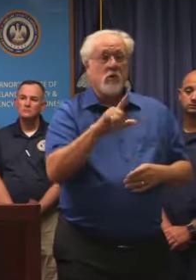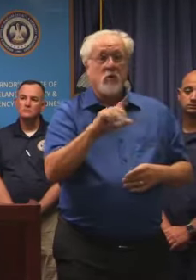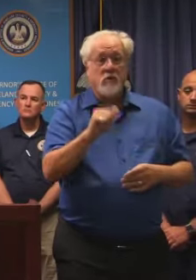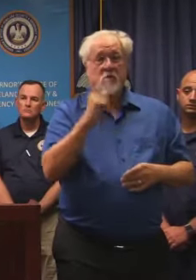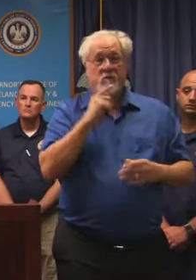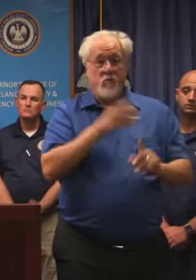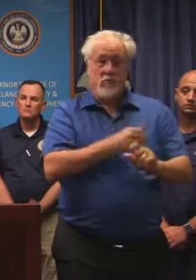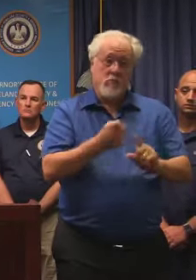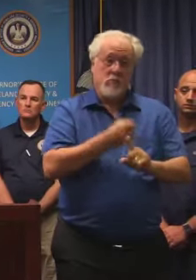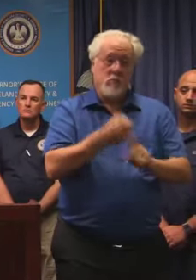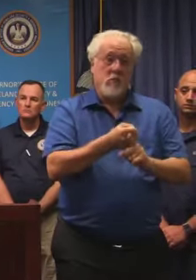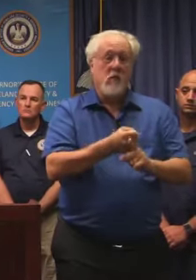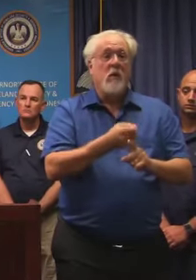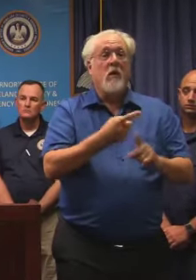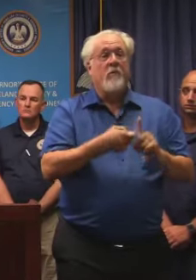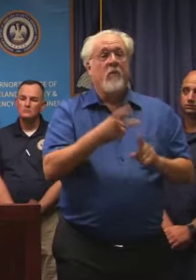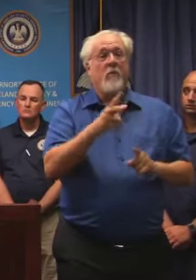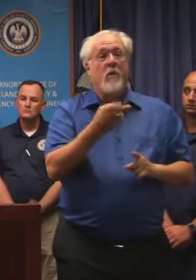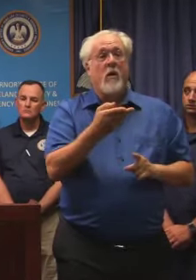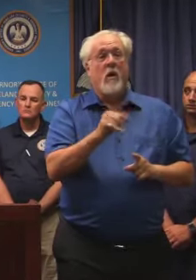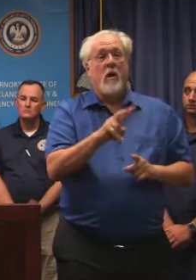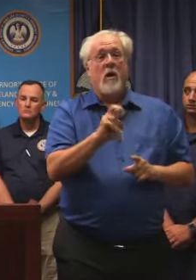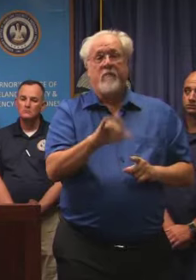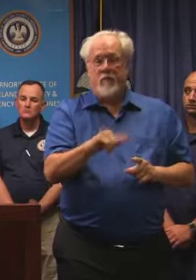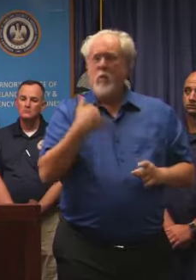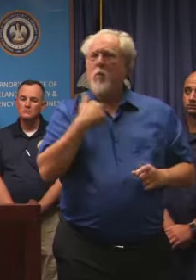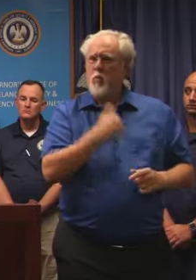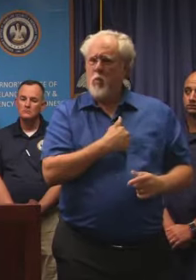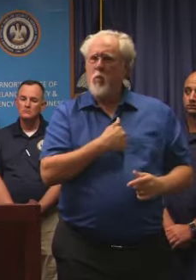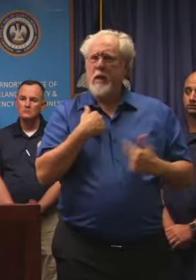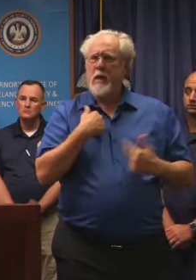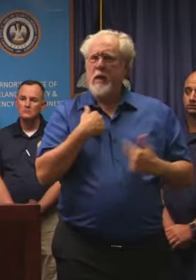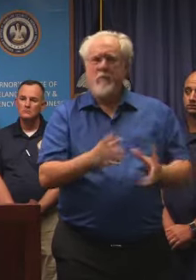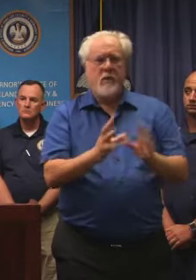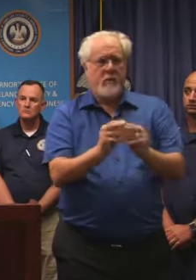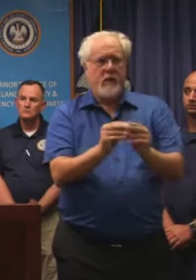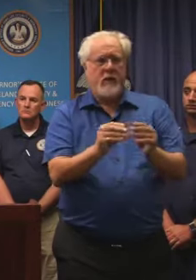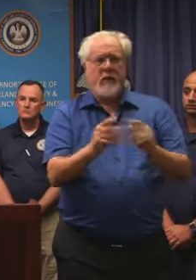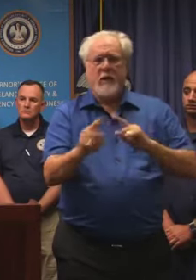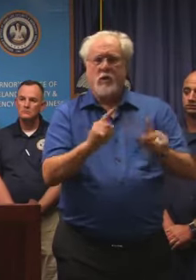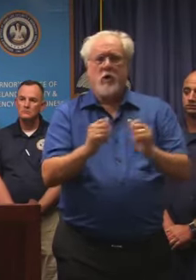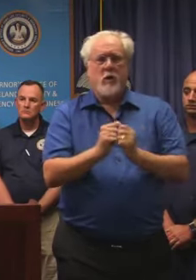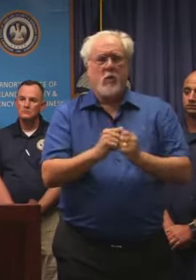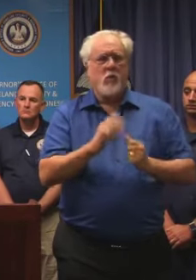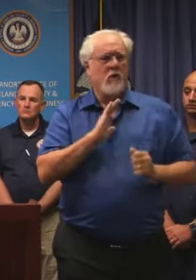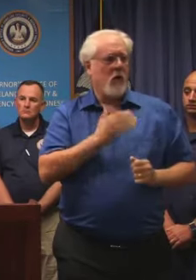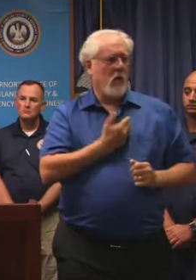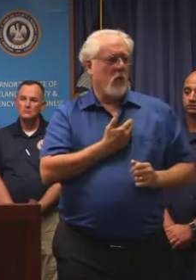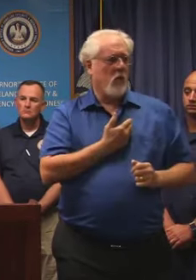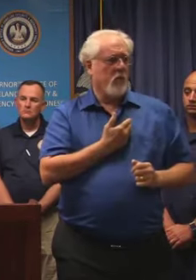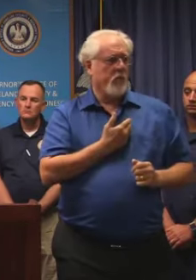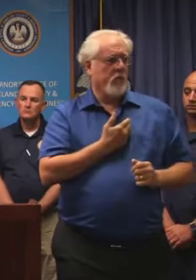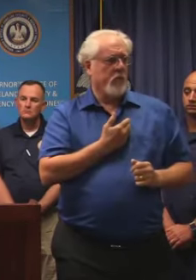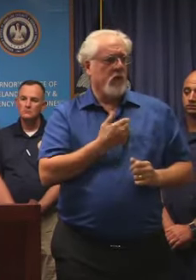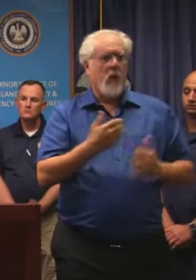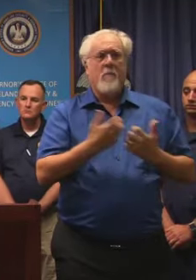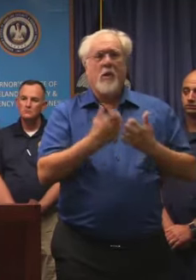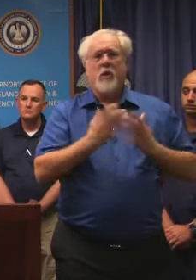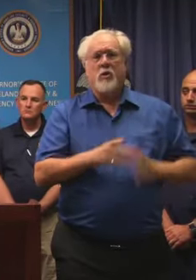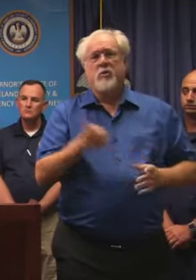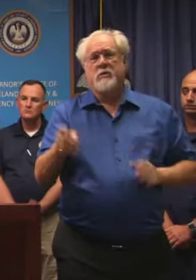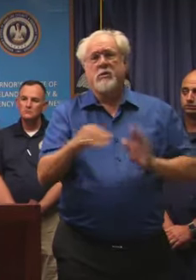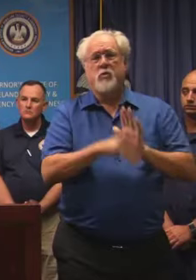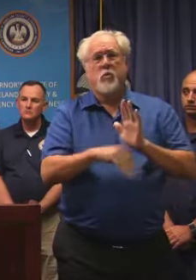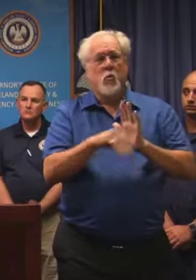for the direct impacts of Harvey, we have been meeting and talking with our partners in